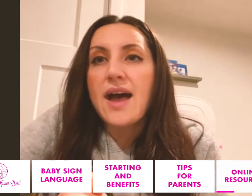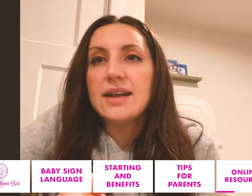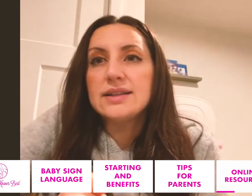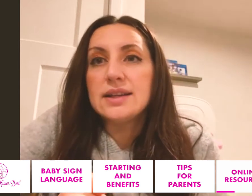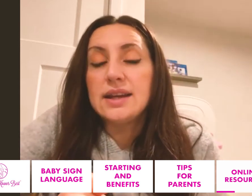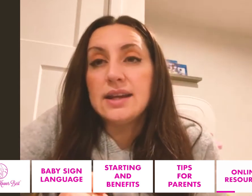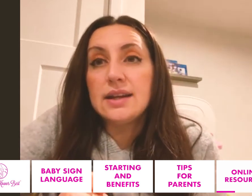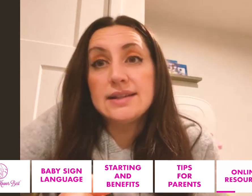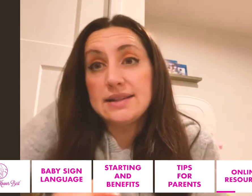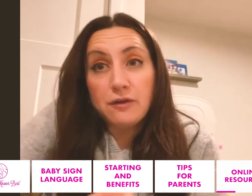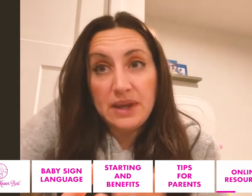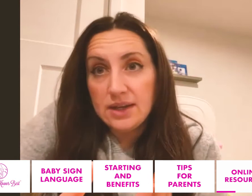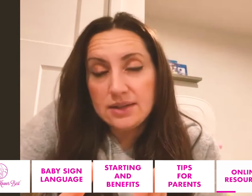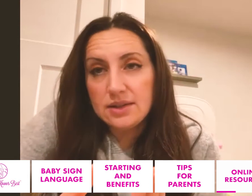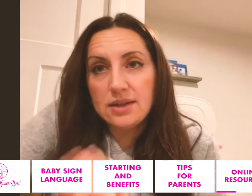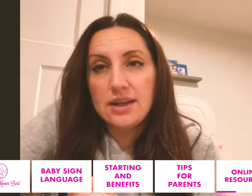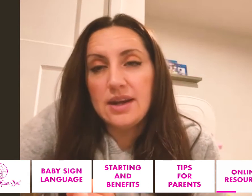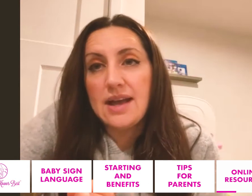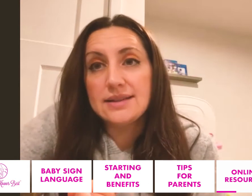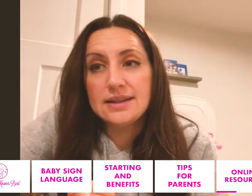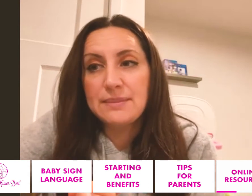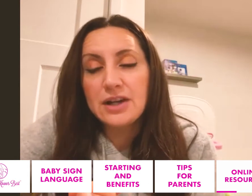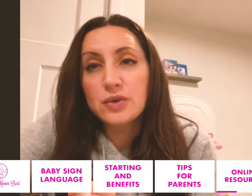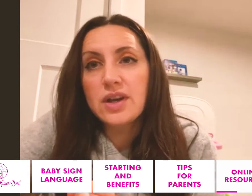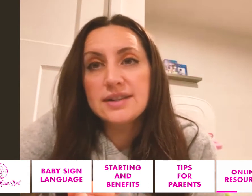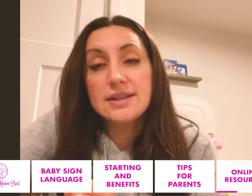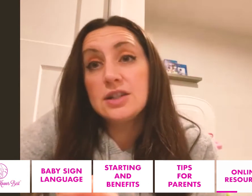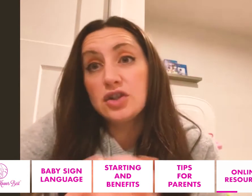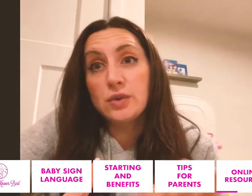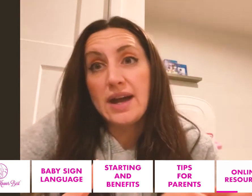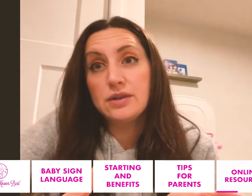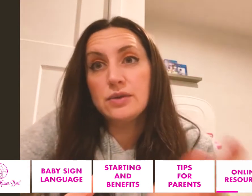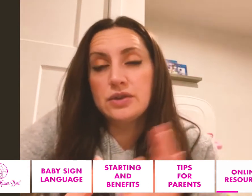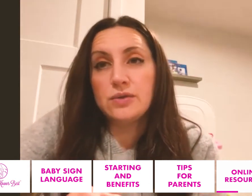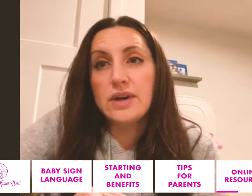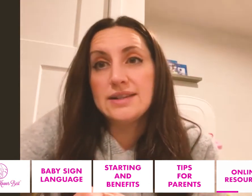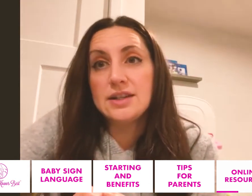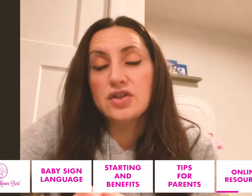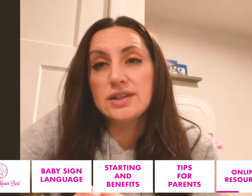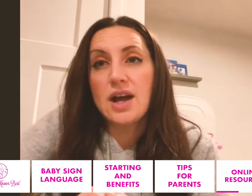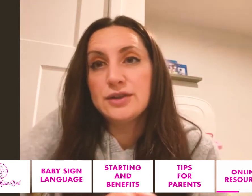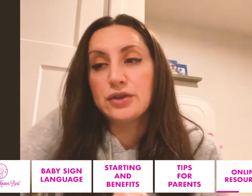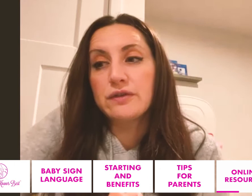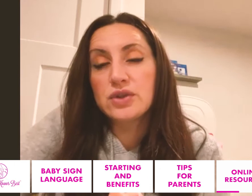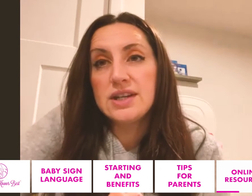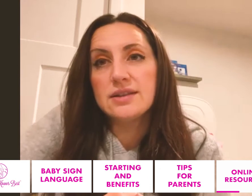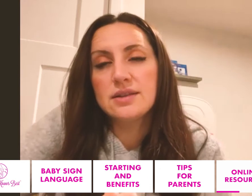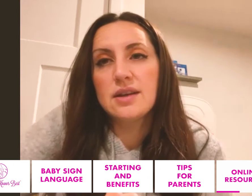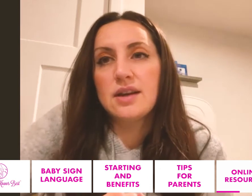and it is self-paced. It has 6 modules, and it teaches you how to do and teach the signs during routines.